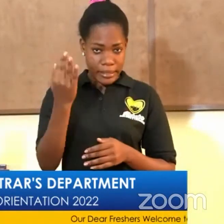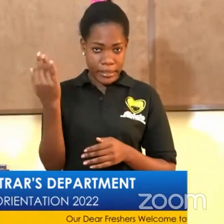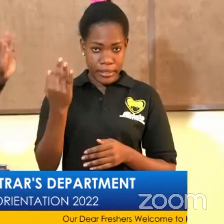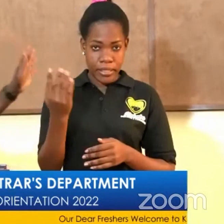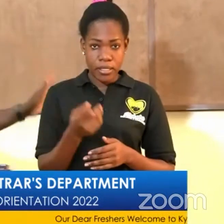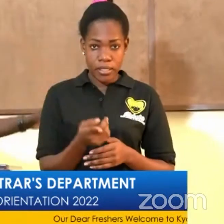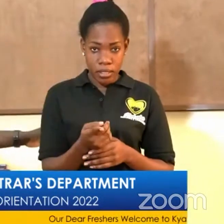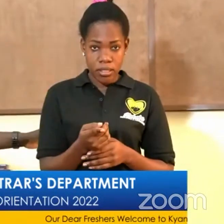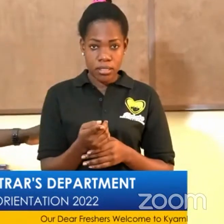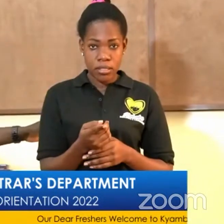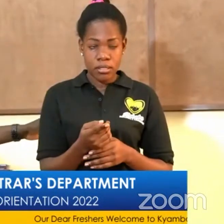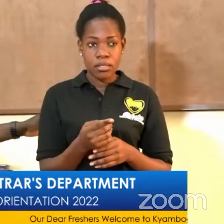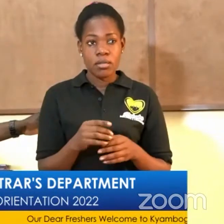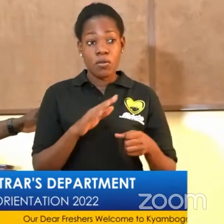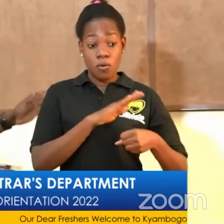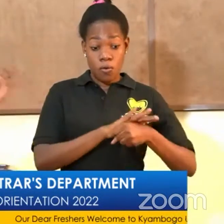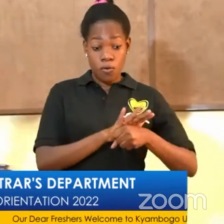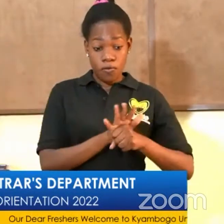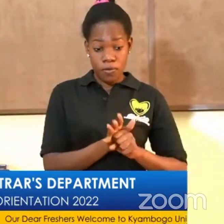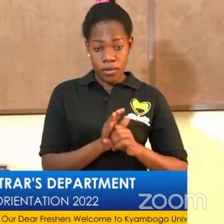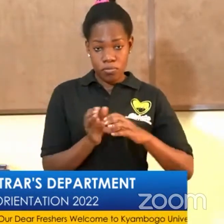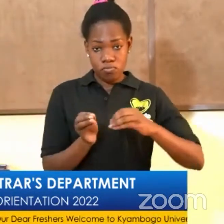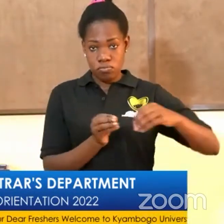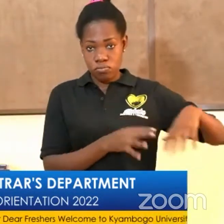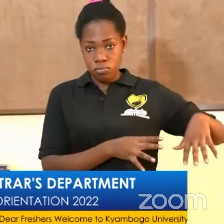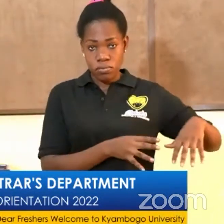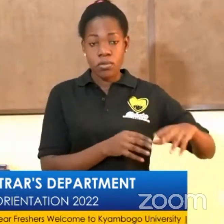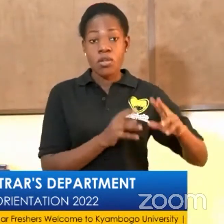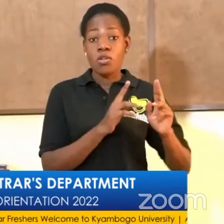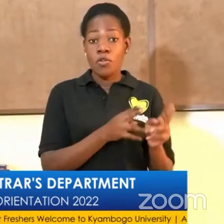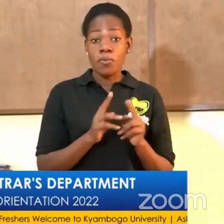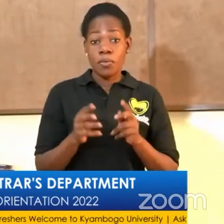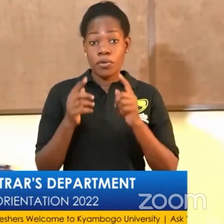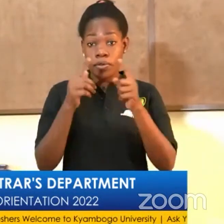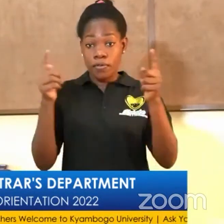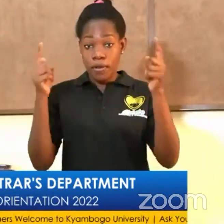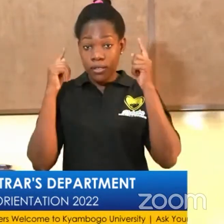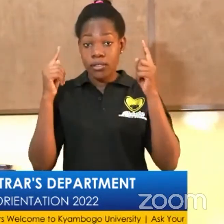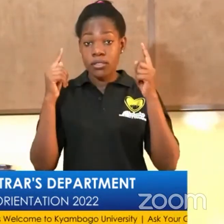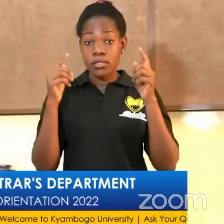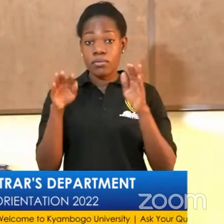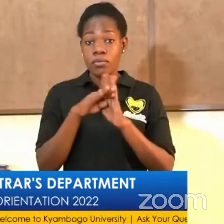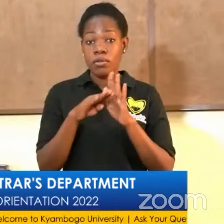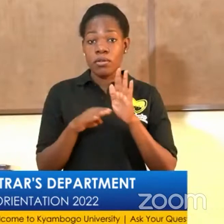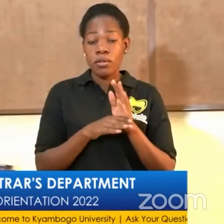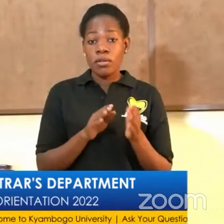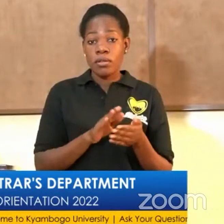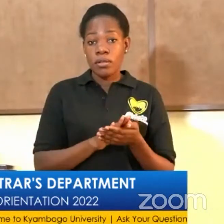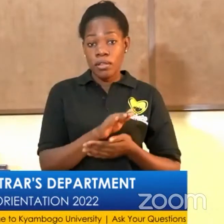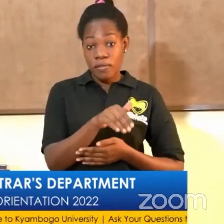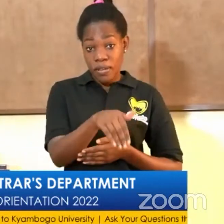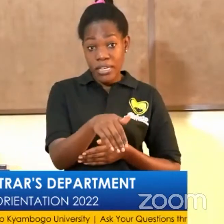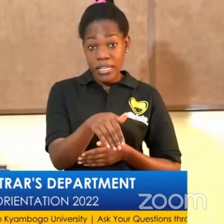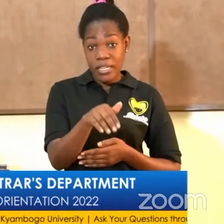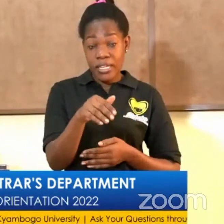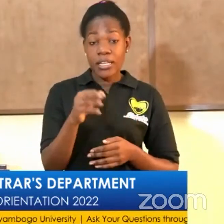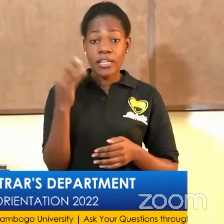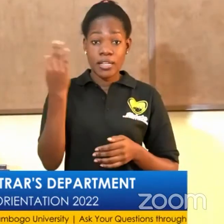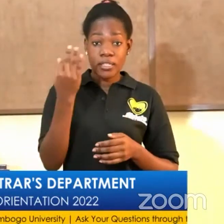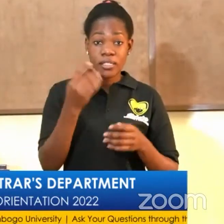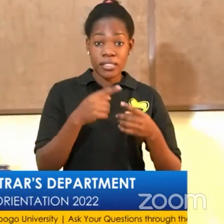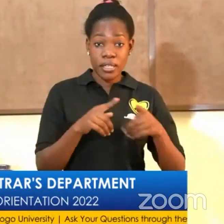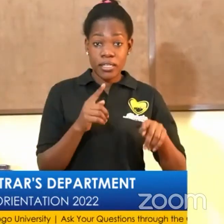We are putting COVID aside. Normal university program. Evening lectures begin at 5.